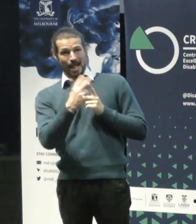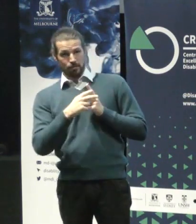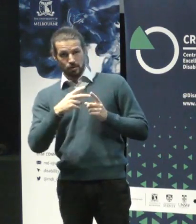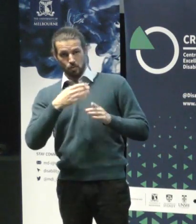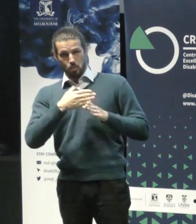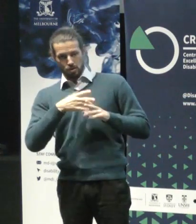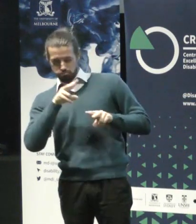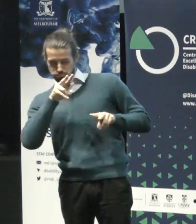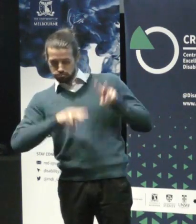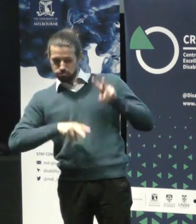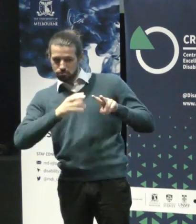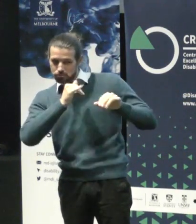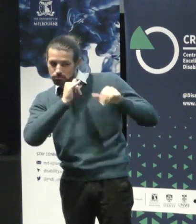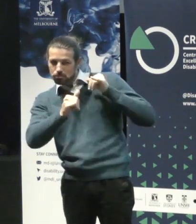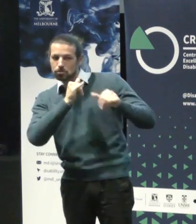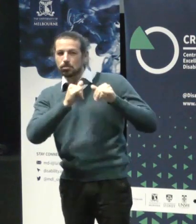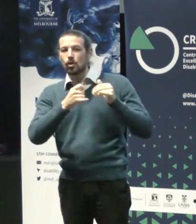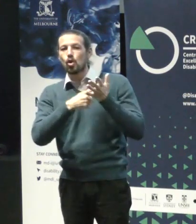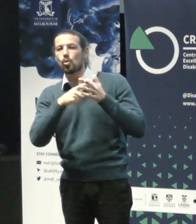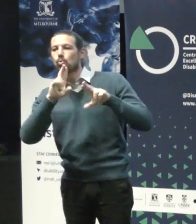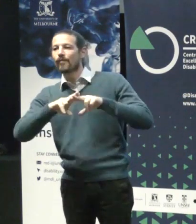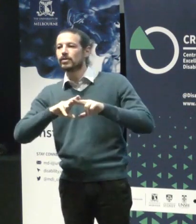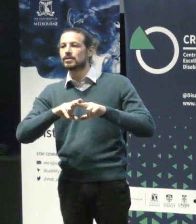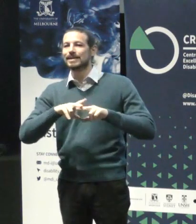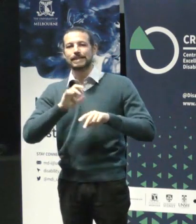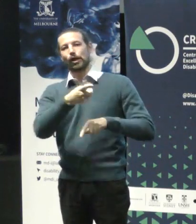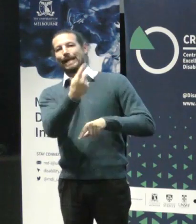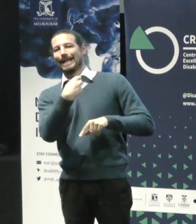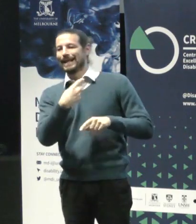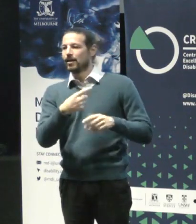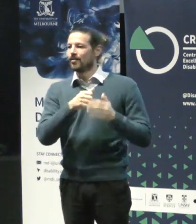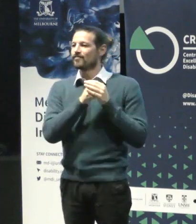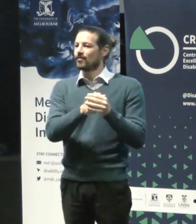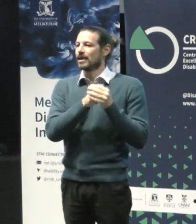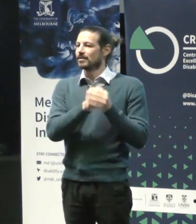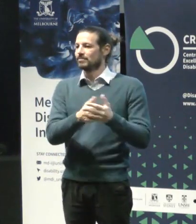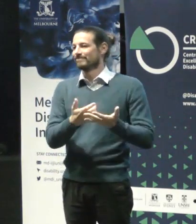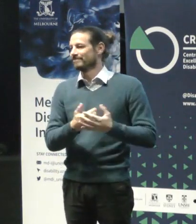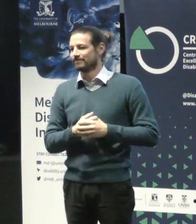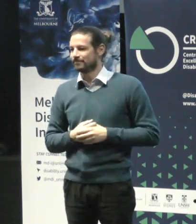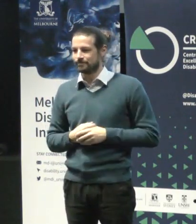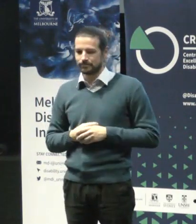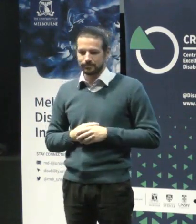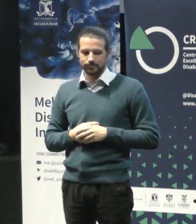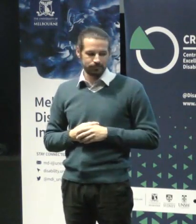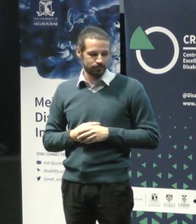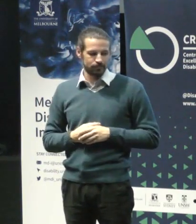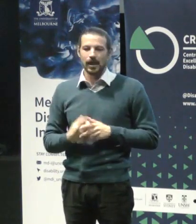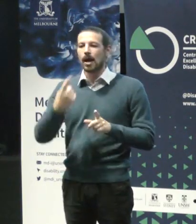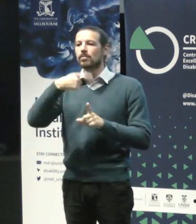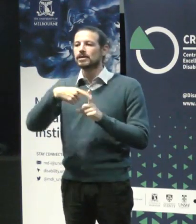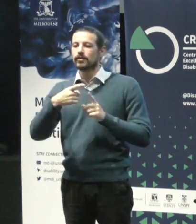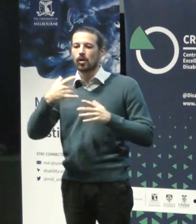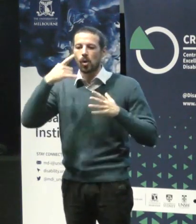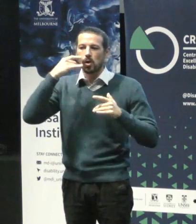them, check them out, take up references, don't just employ your friends, and have a probation